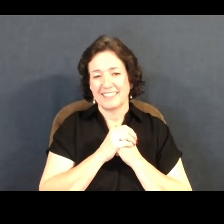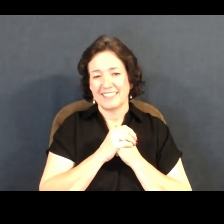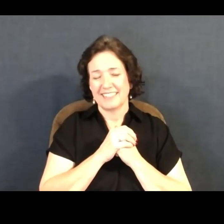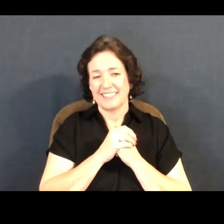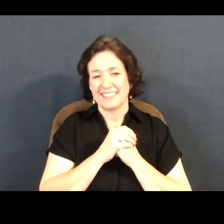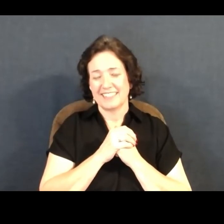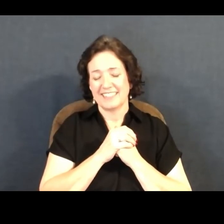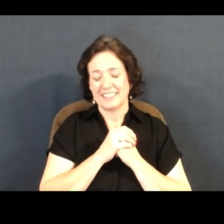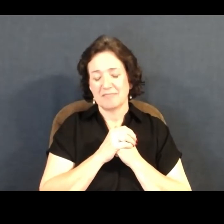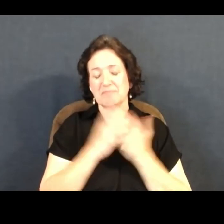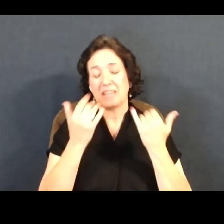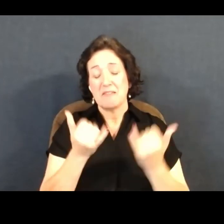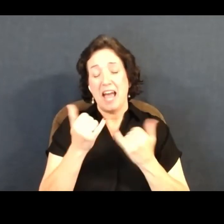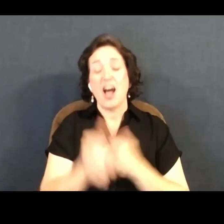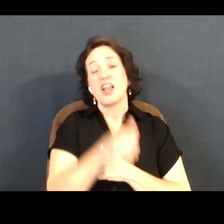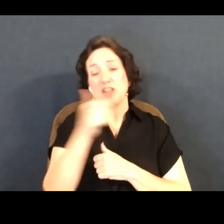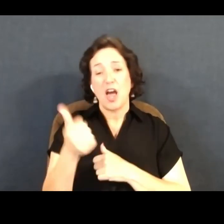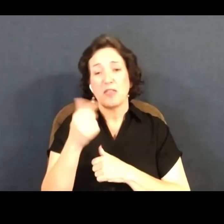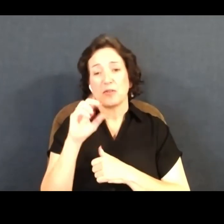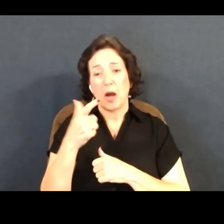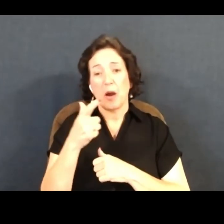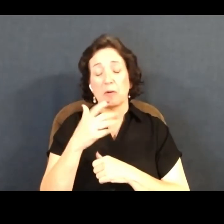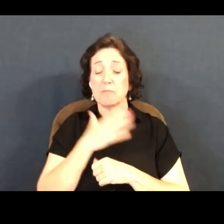another dog in our lives was a little dog named Chewy.